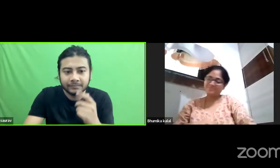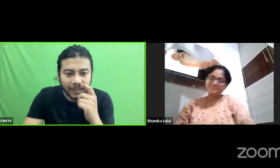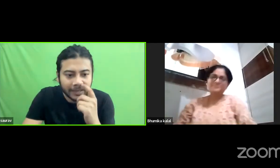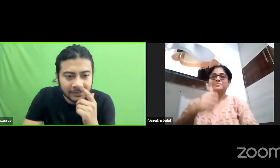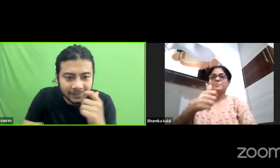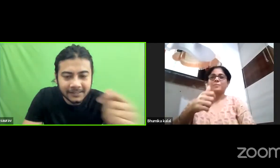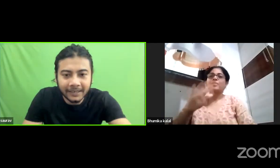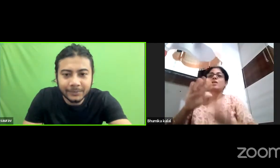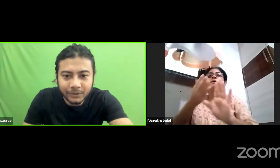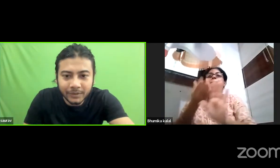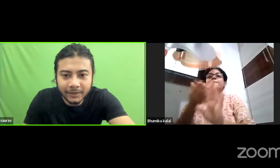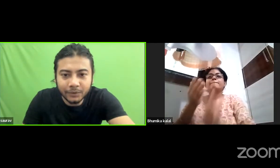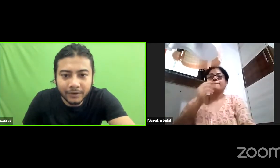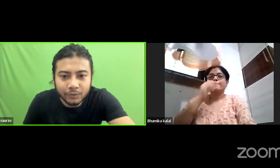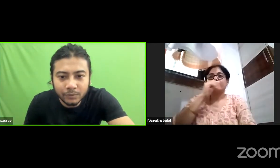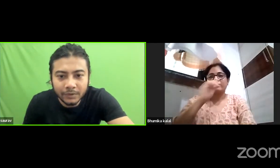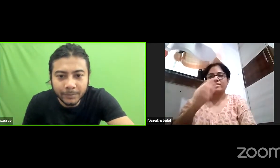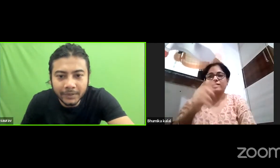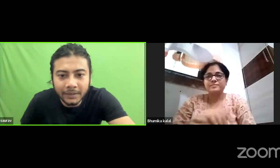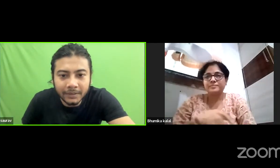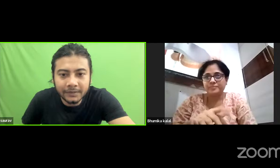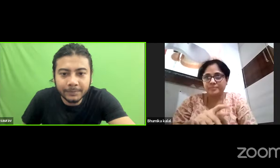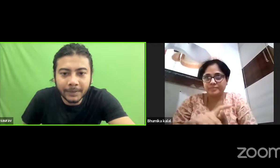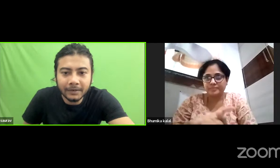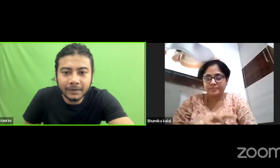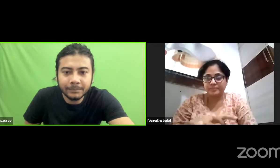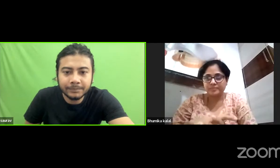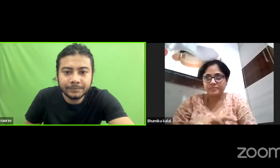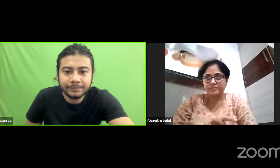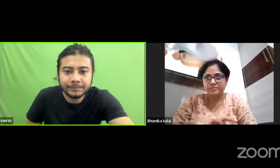I asked her sign name so that I don't have to repeatedly spell her name.